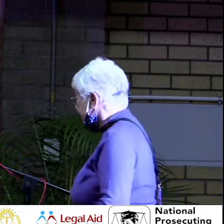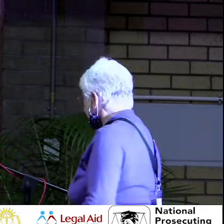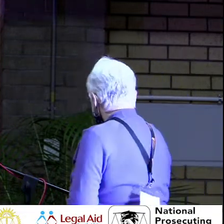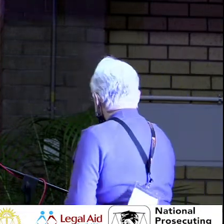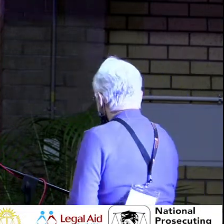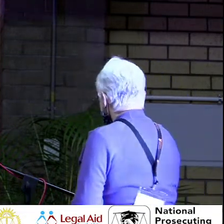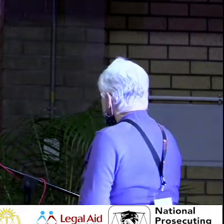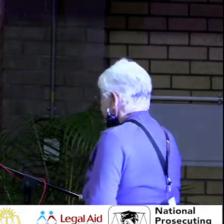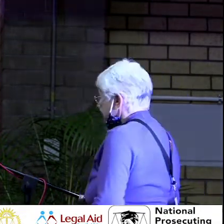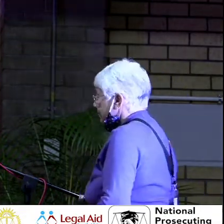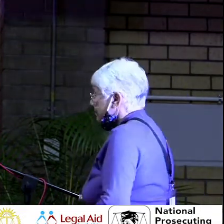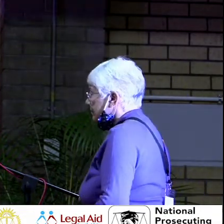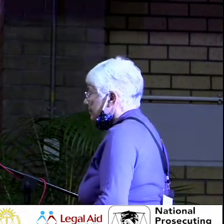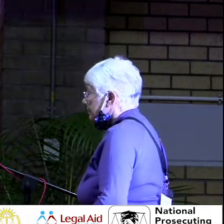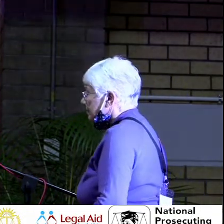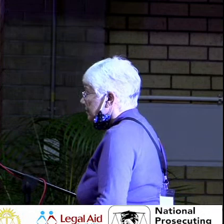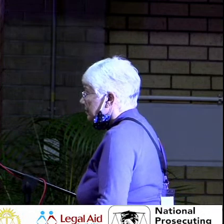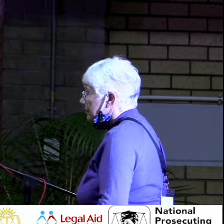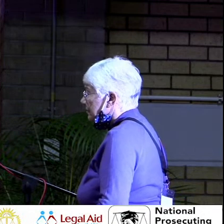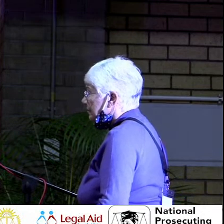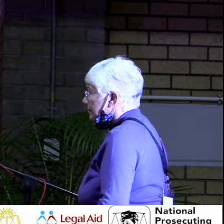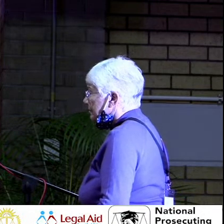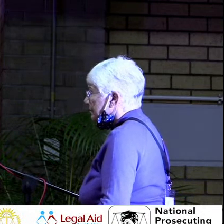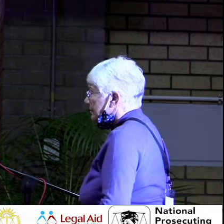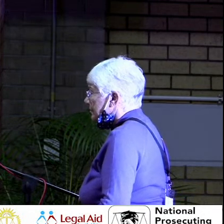Your candor and frankness is appreciated,